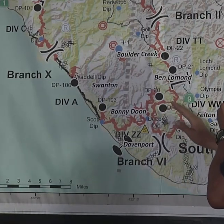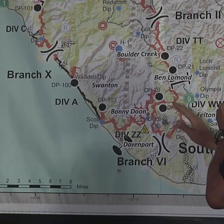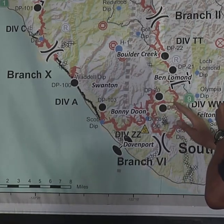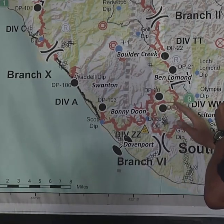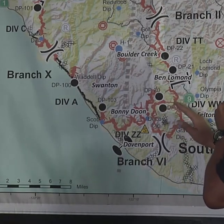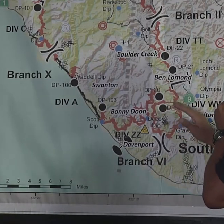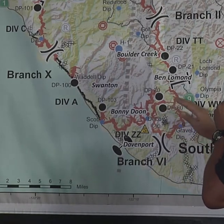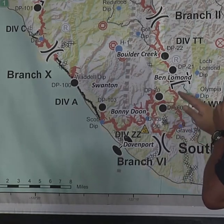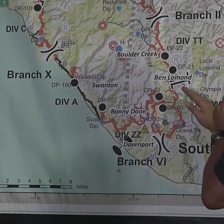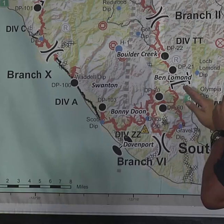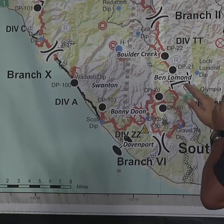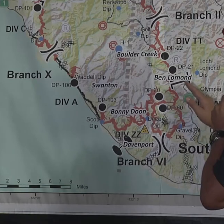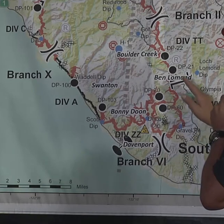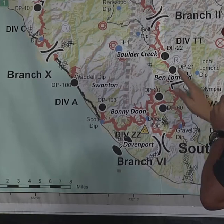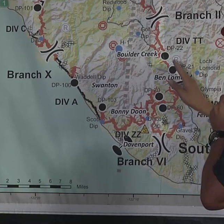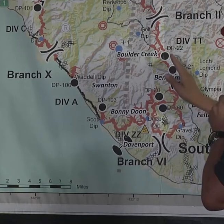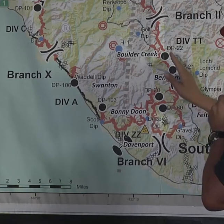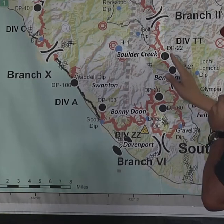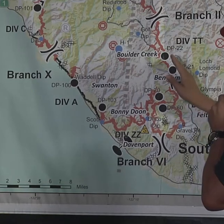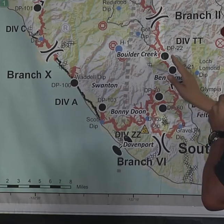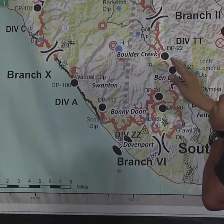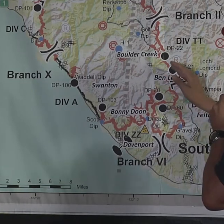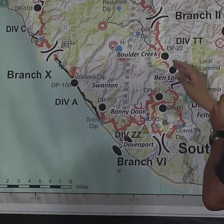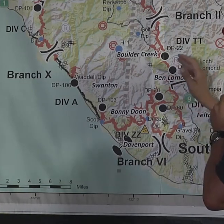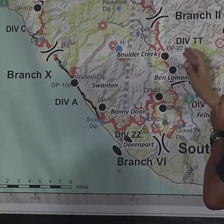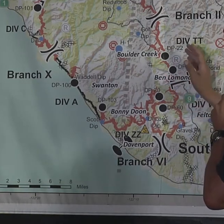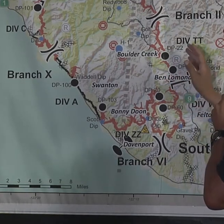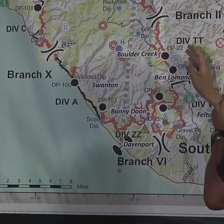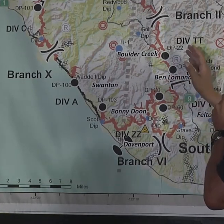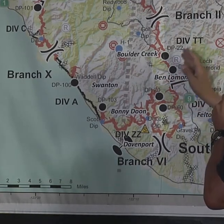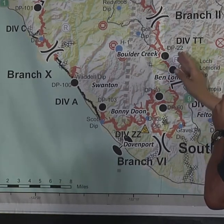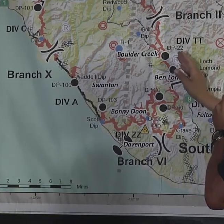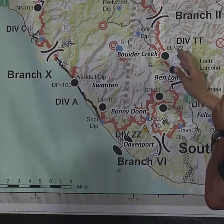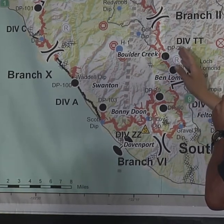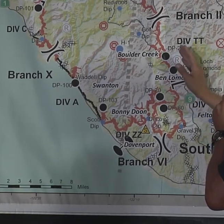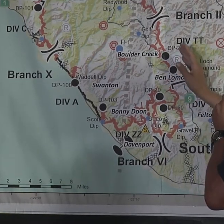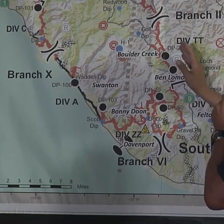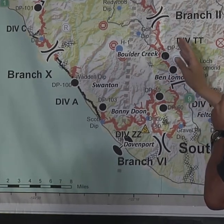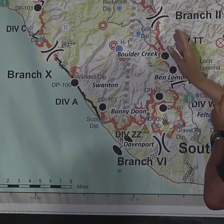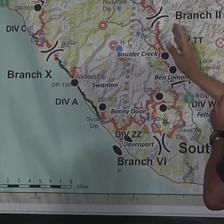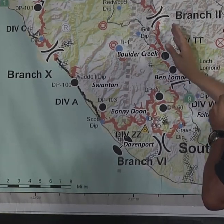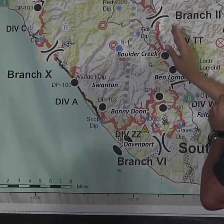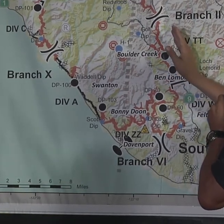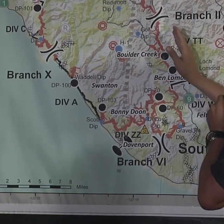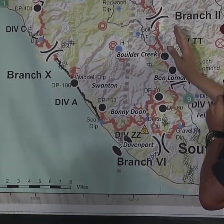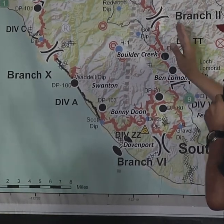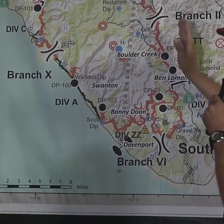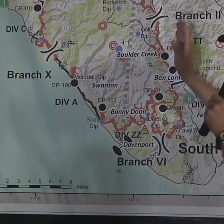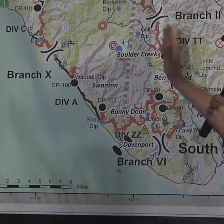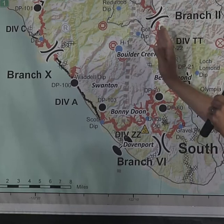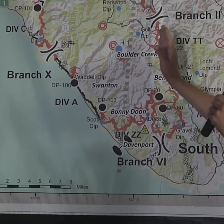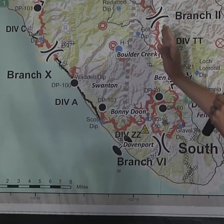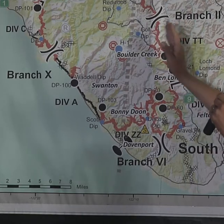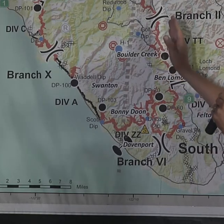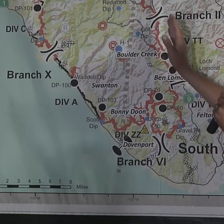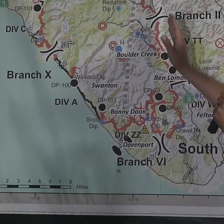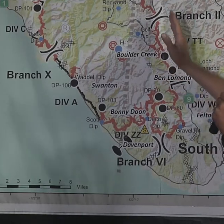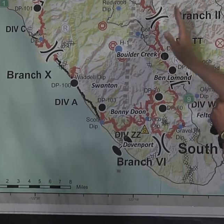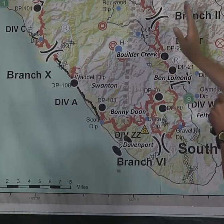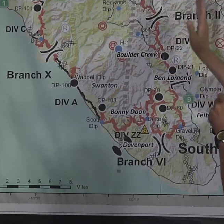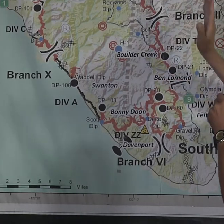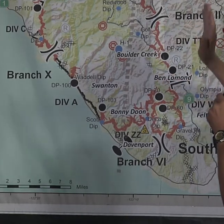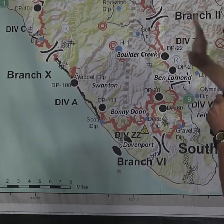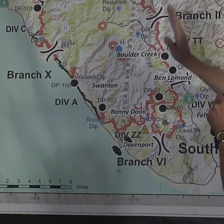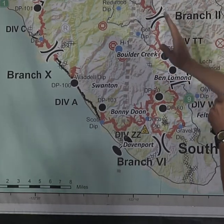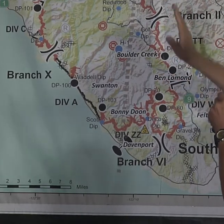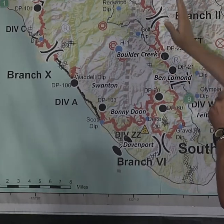on that area. Moving up the Highway 9 corridor, Ben Lomond, Brookdale is looking really good. That little